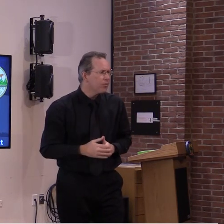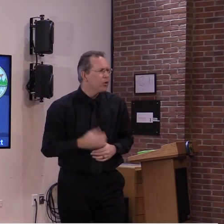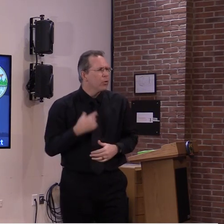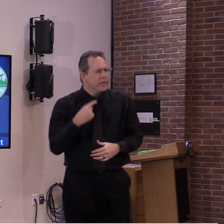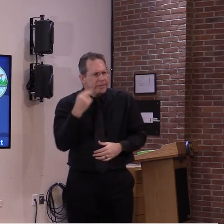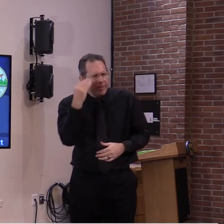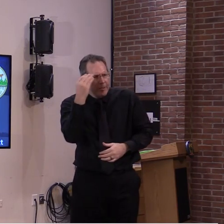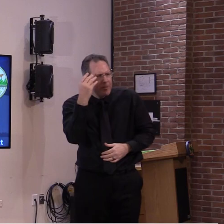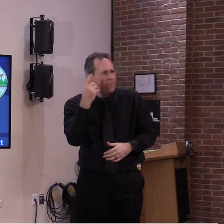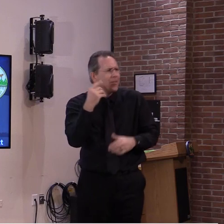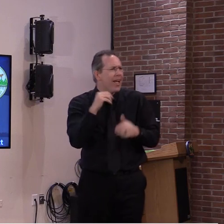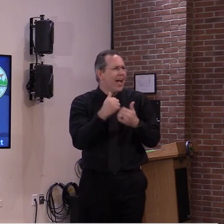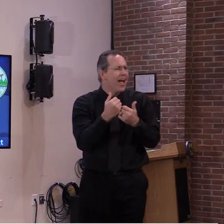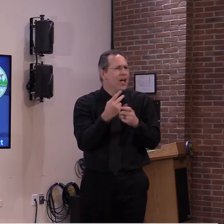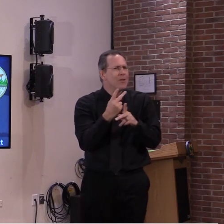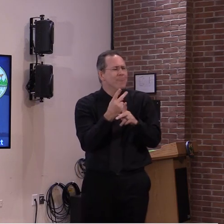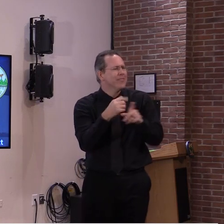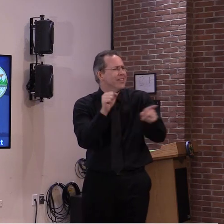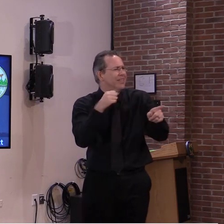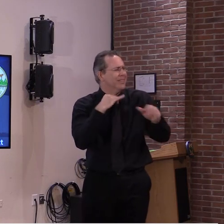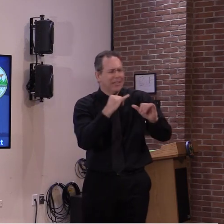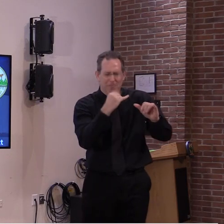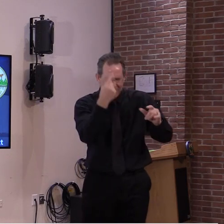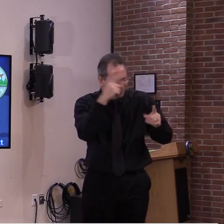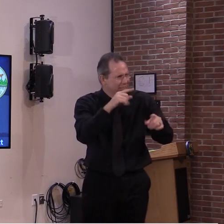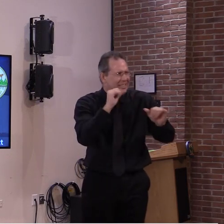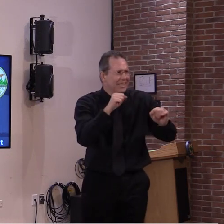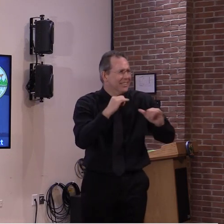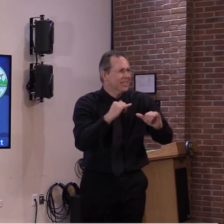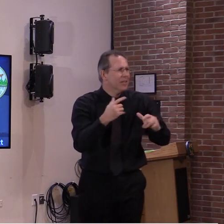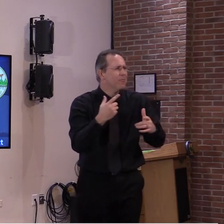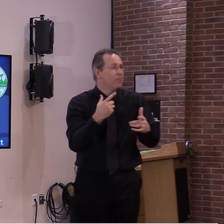it's fully fleshed out and developed at this point in time.